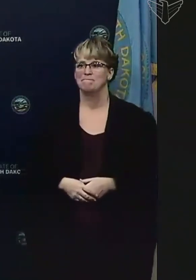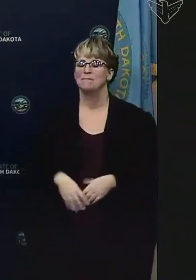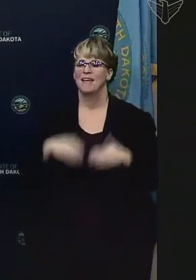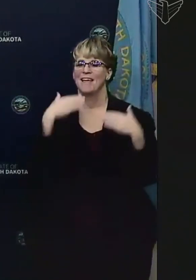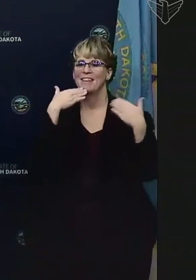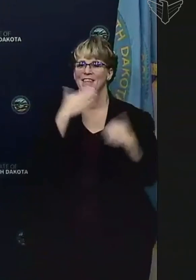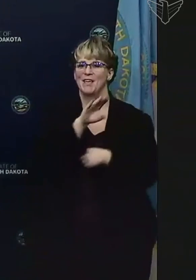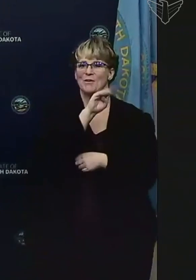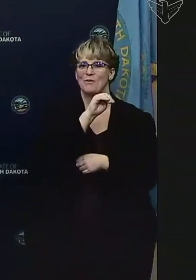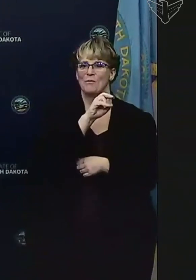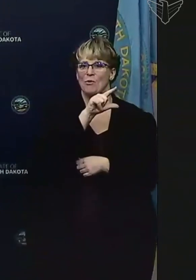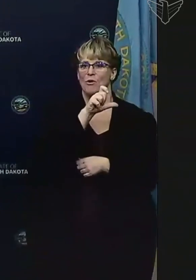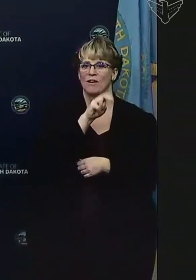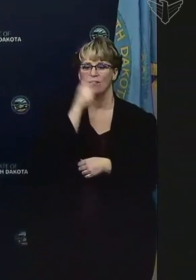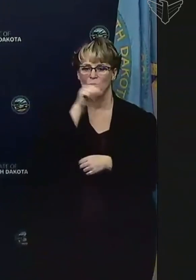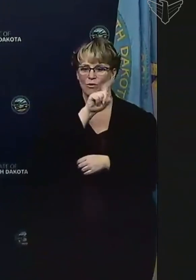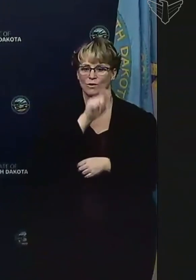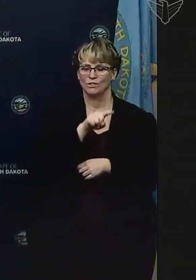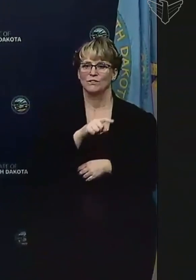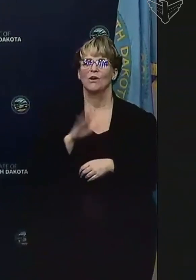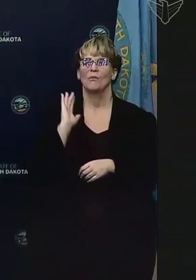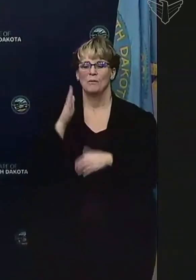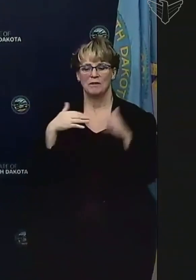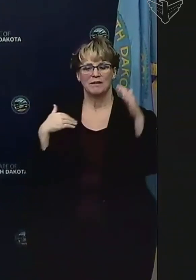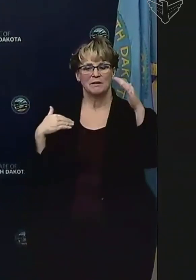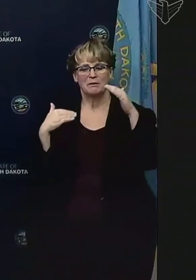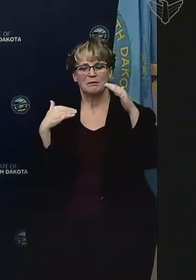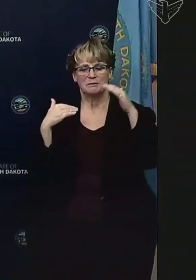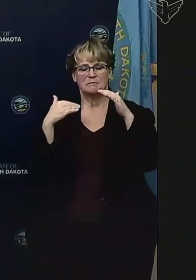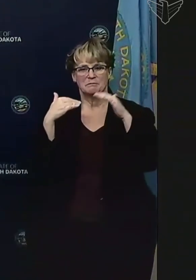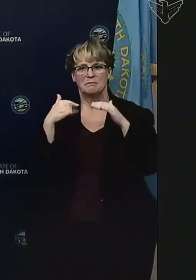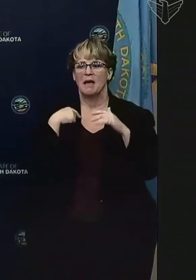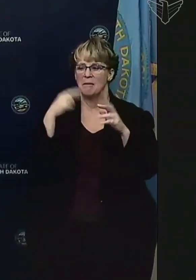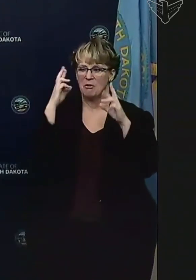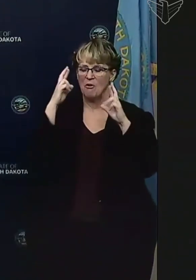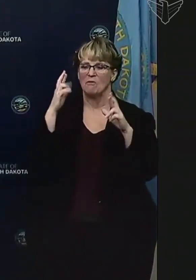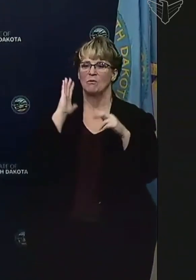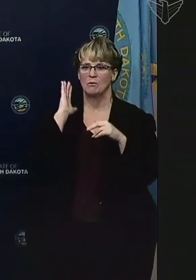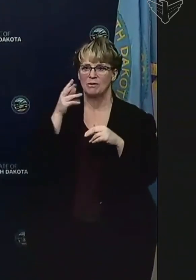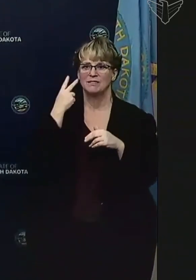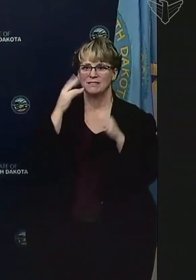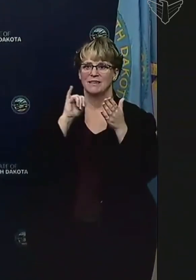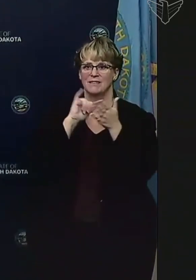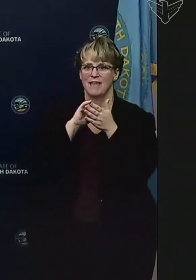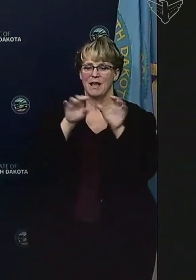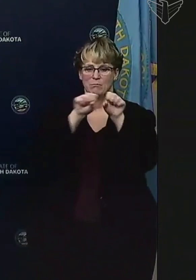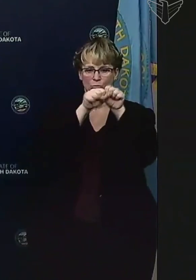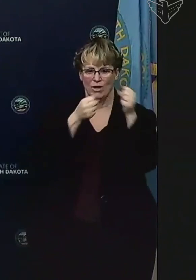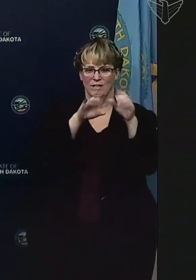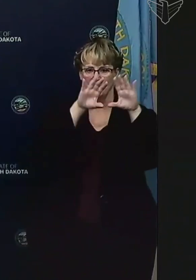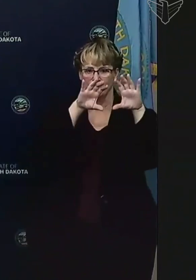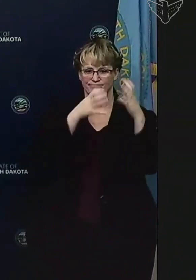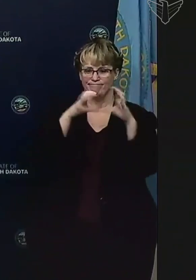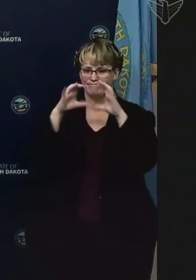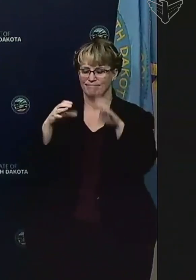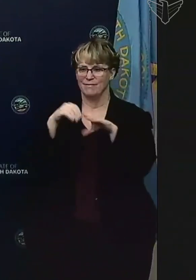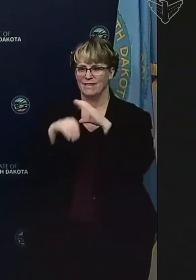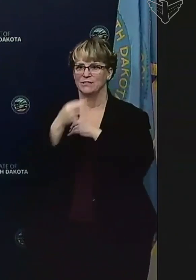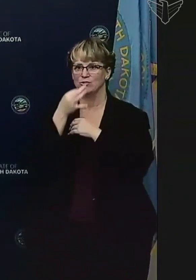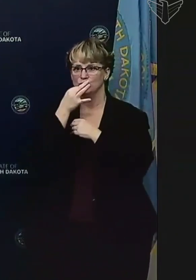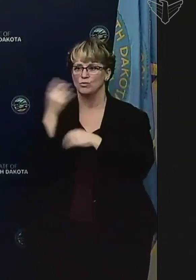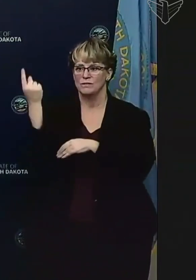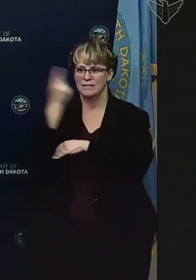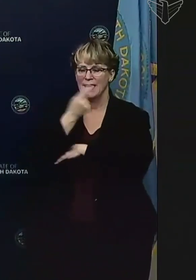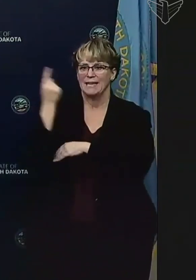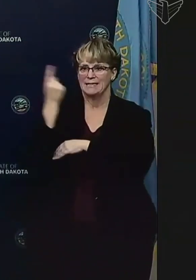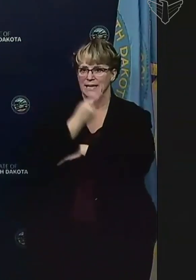Thank you, Morgan, for that question. We are getting closer. I'm very hopeful that we will be seeing that level of breakdown in a matter of days. And